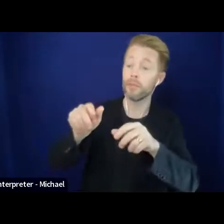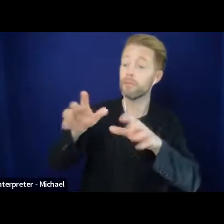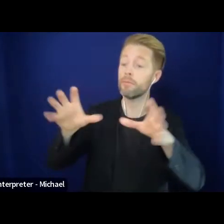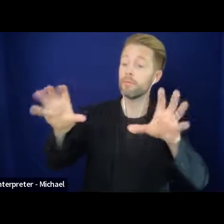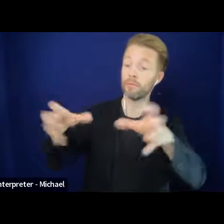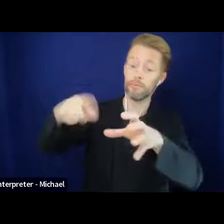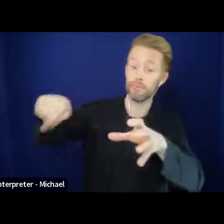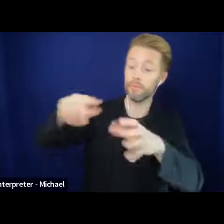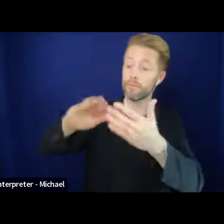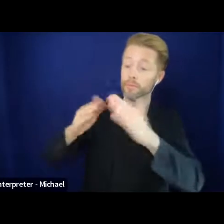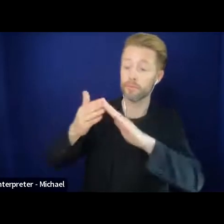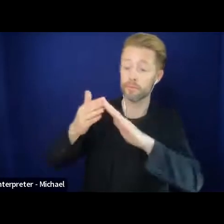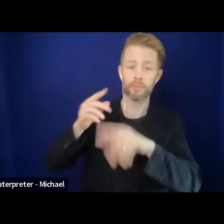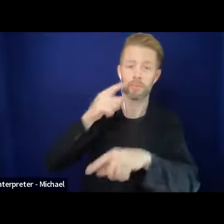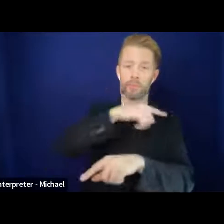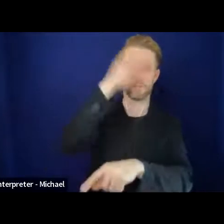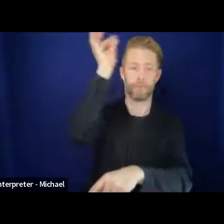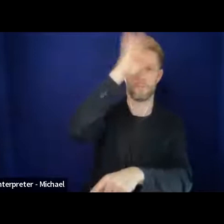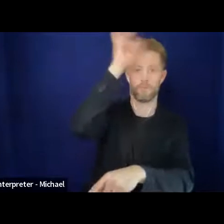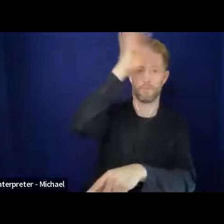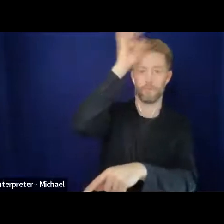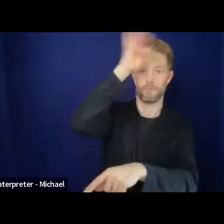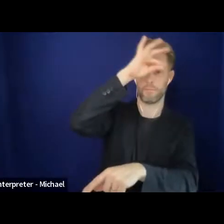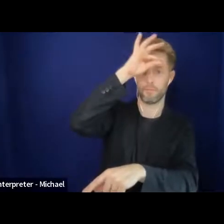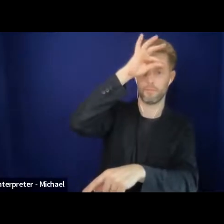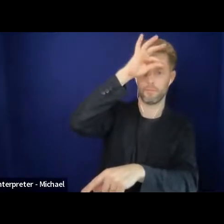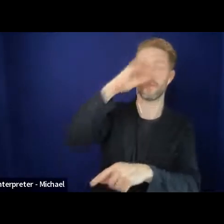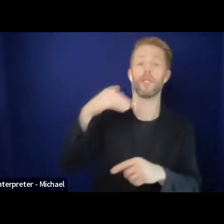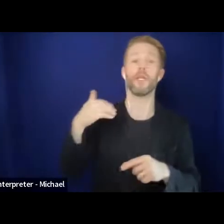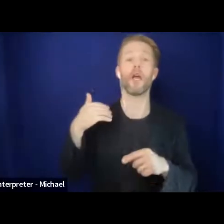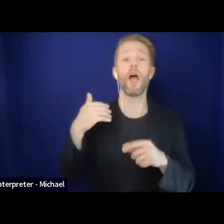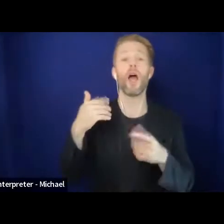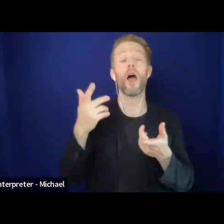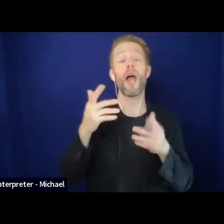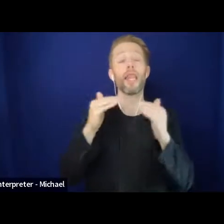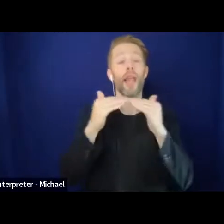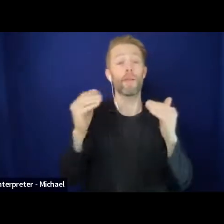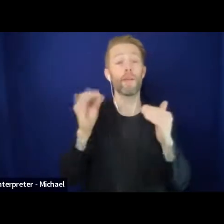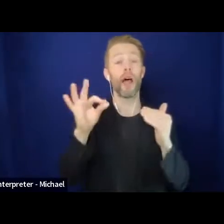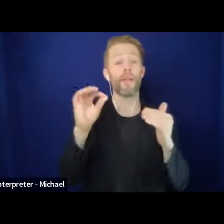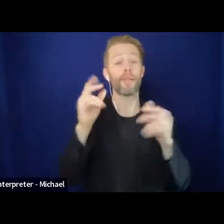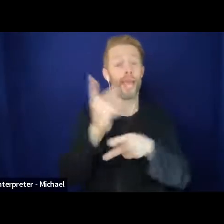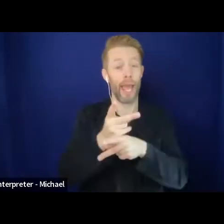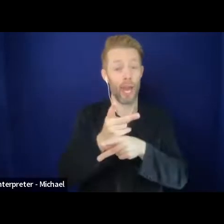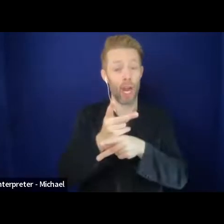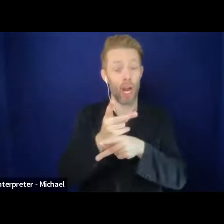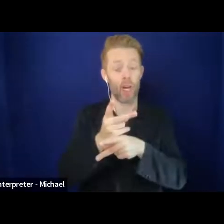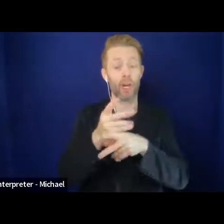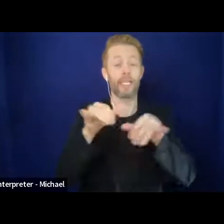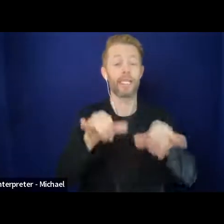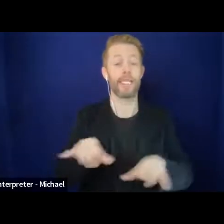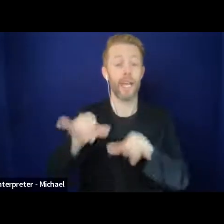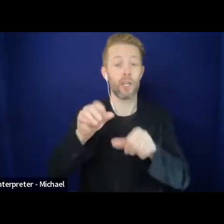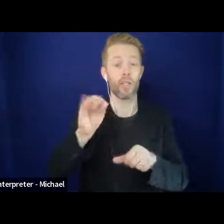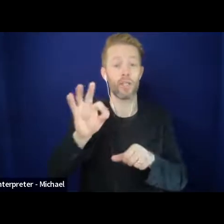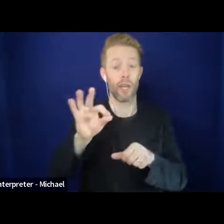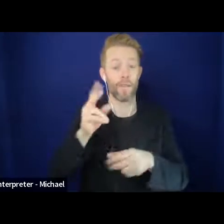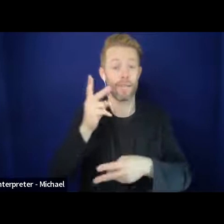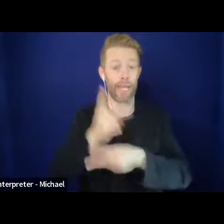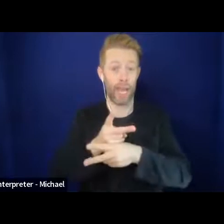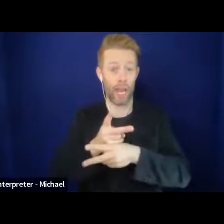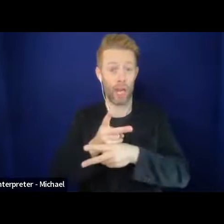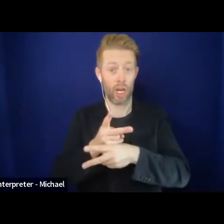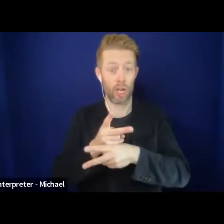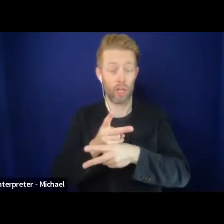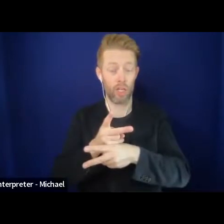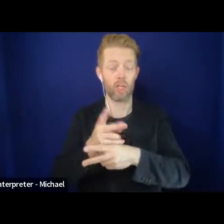right? These are ideas about levels of care and standards of care that come from the idea that your highest gold standard